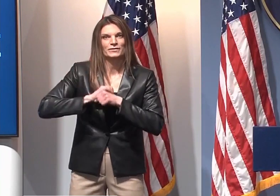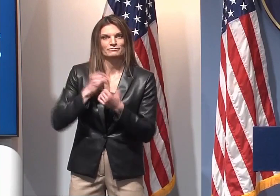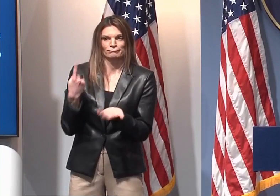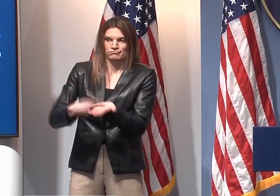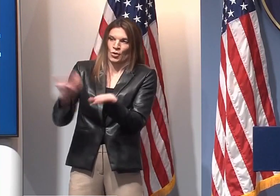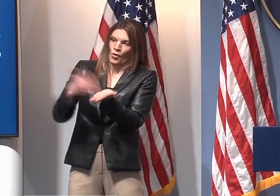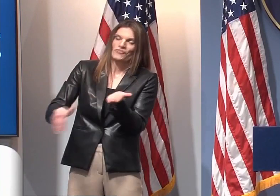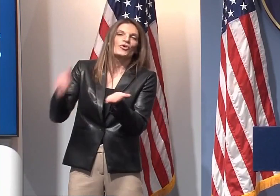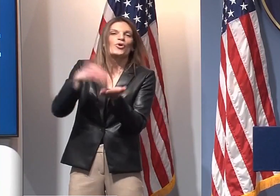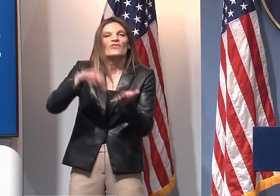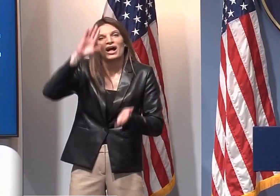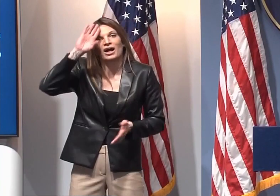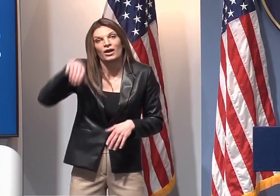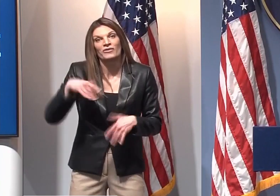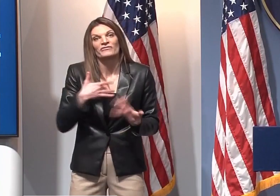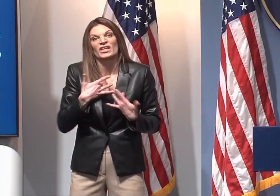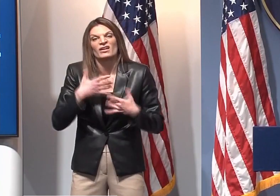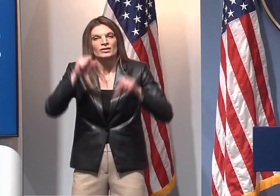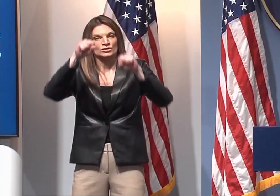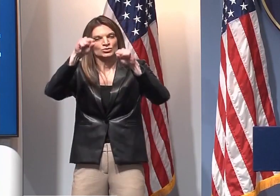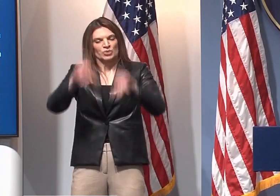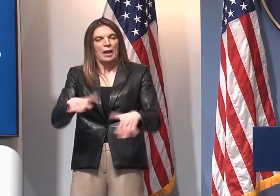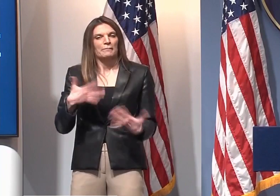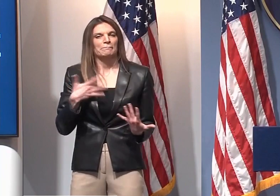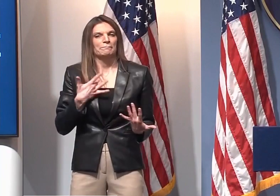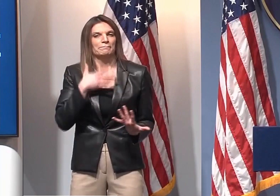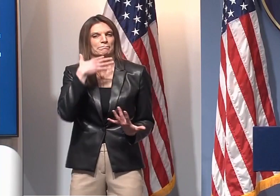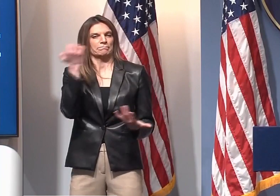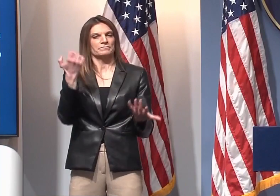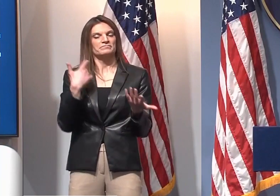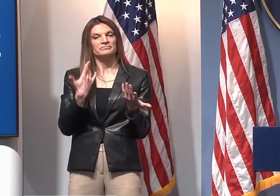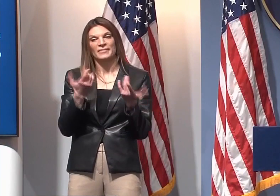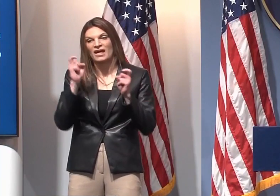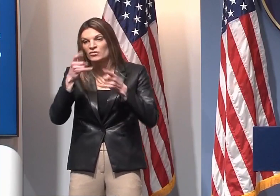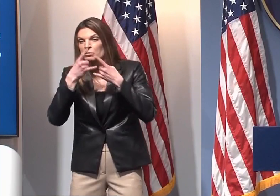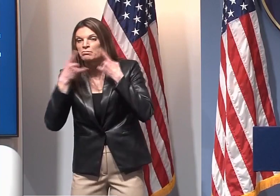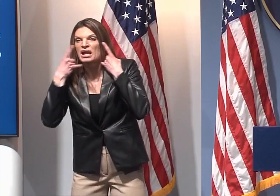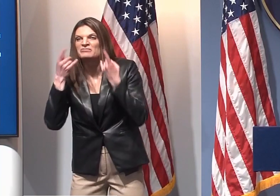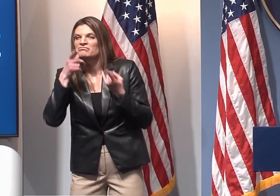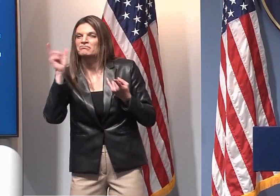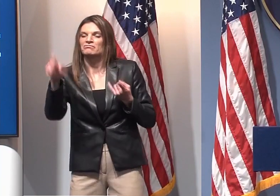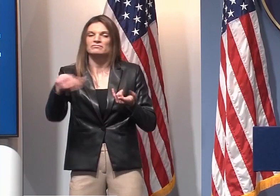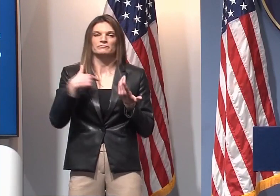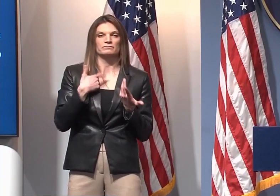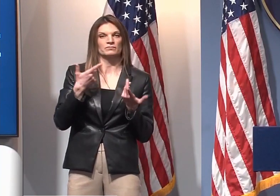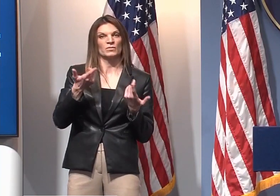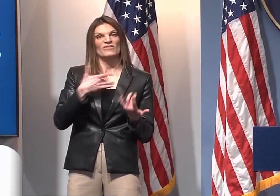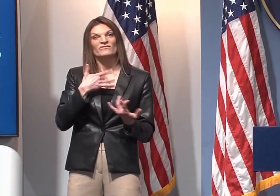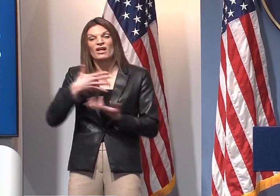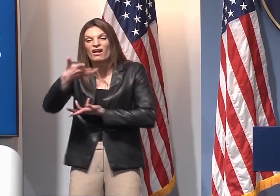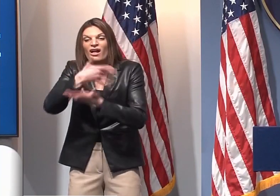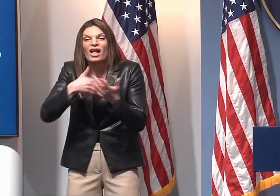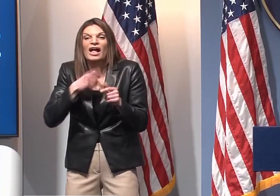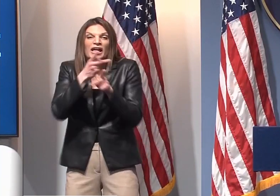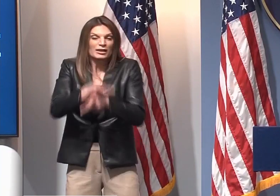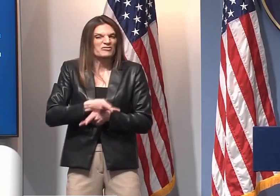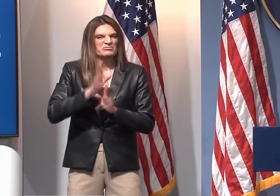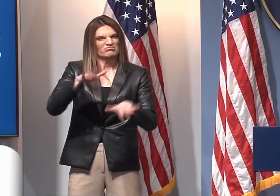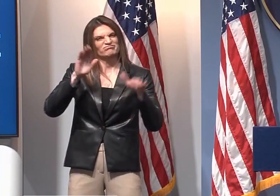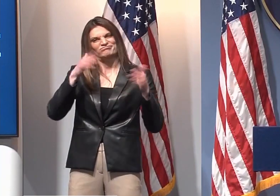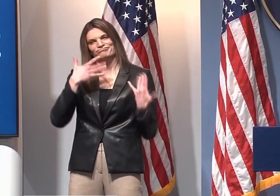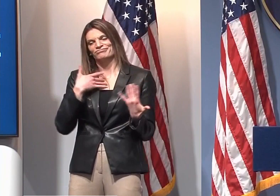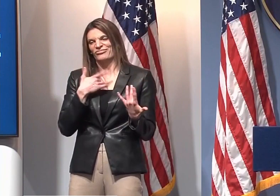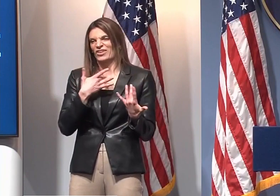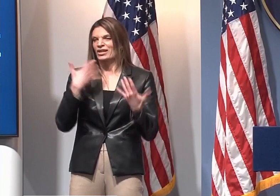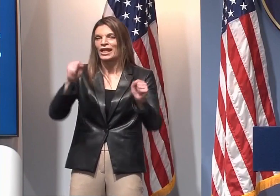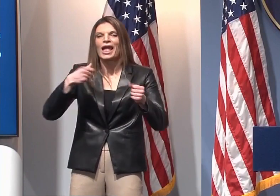seeing people abandoning the protocols. We are seeing more mobility. That's what's happening. And the worst part